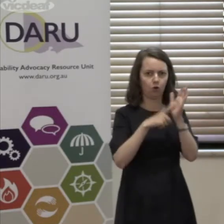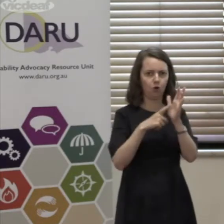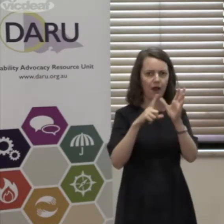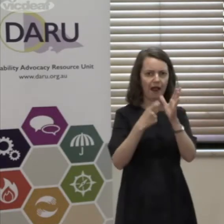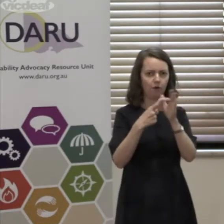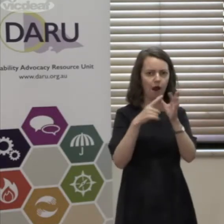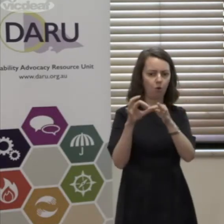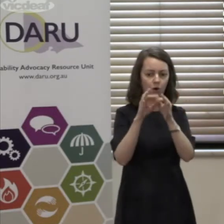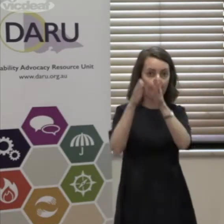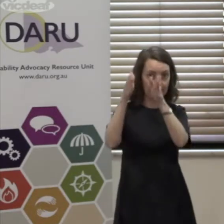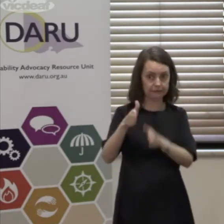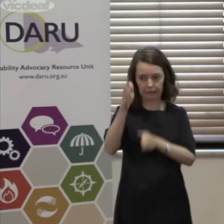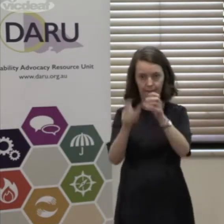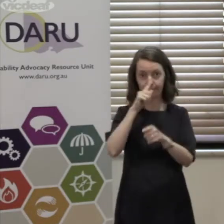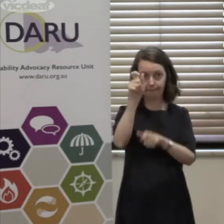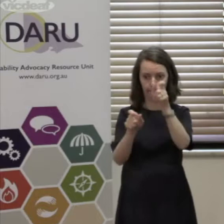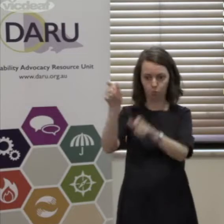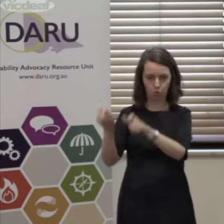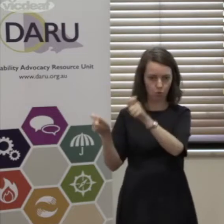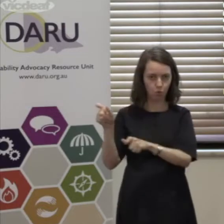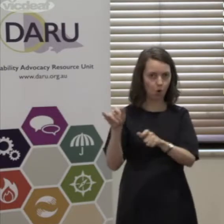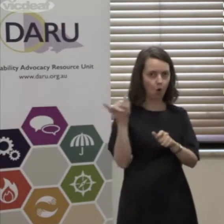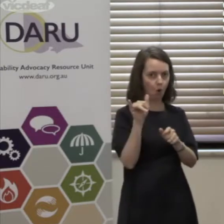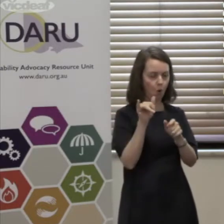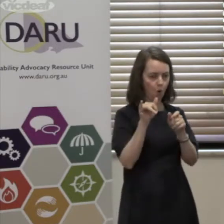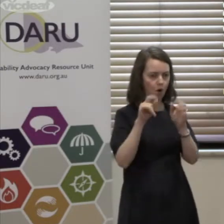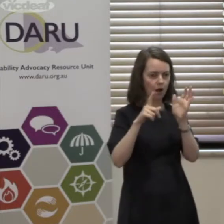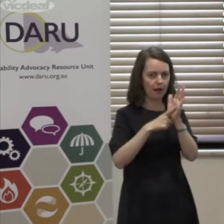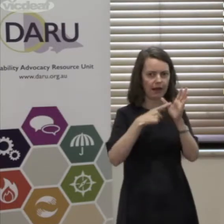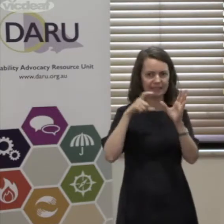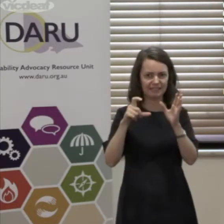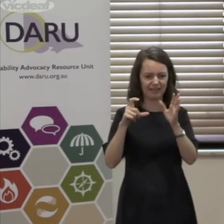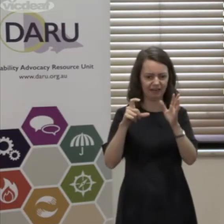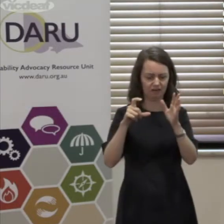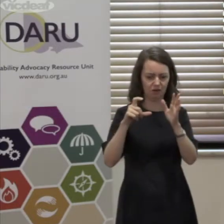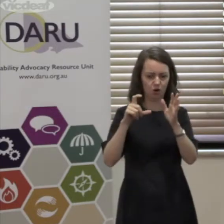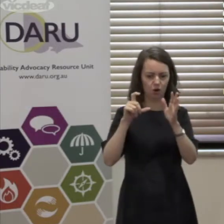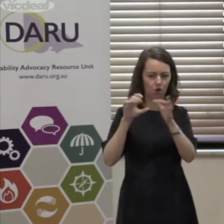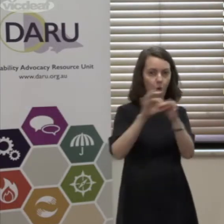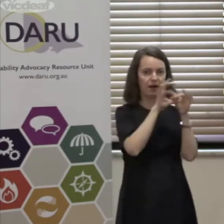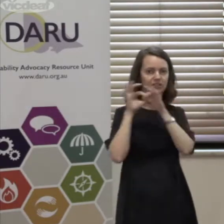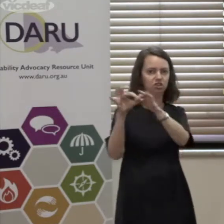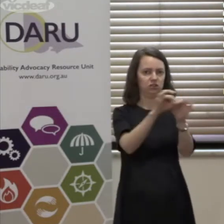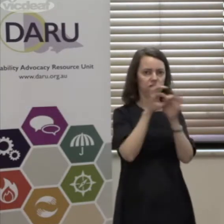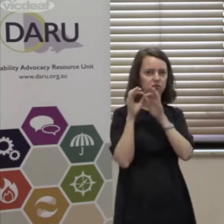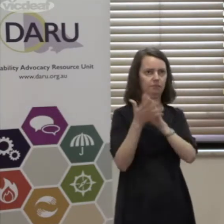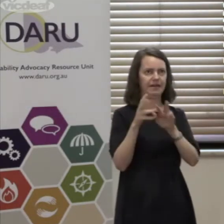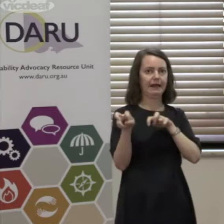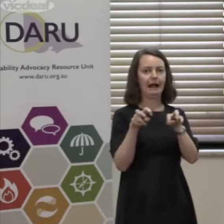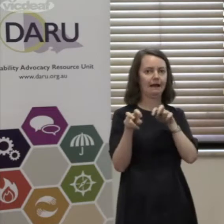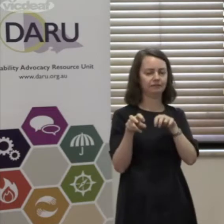and sometimes means local area coordination, the action. So I shall try not to use the acronym too much.